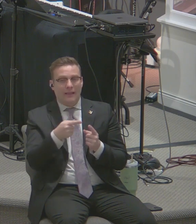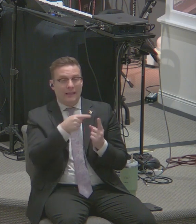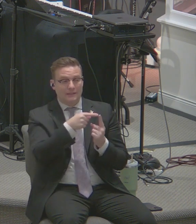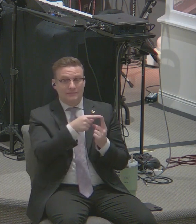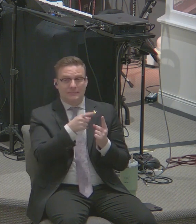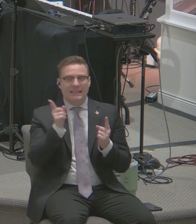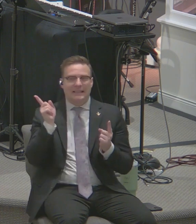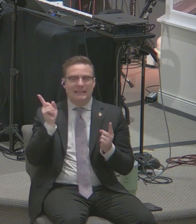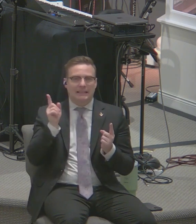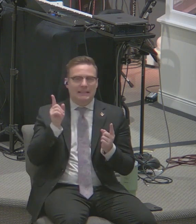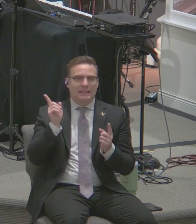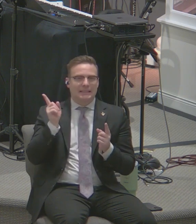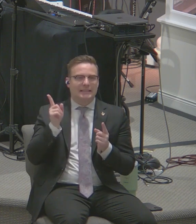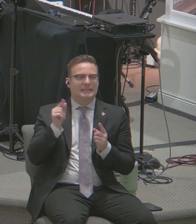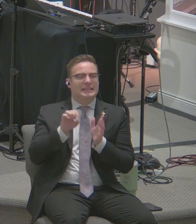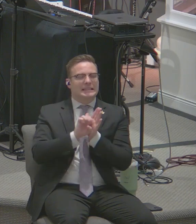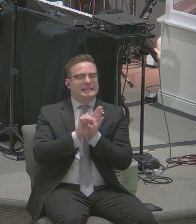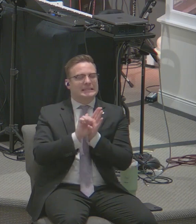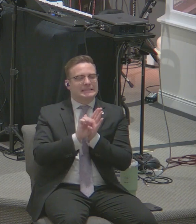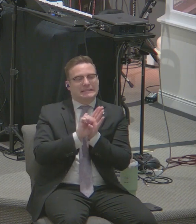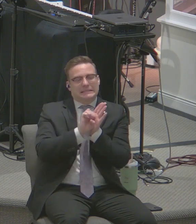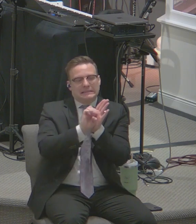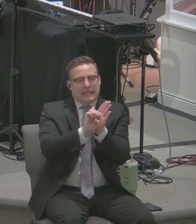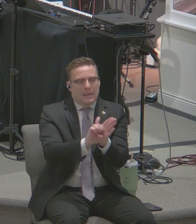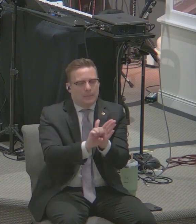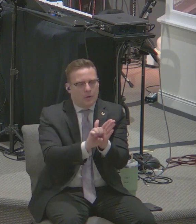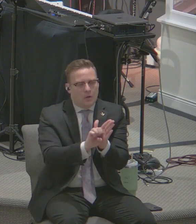example of what it means to pray.